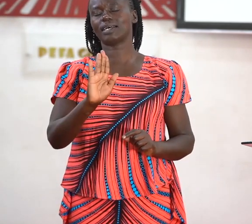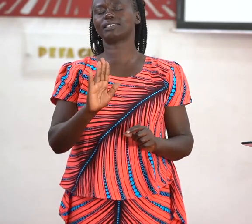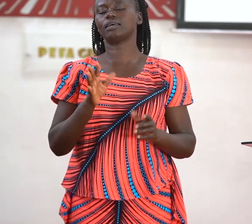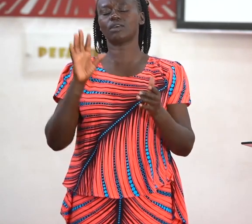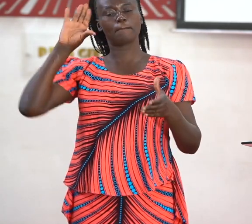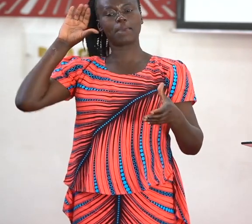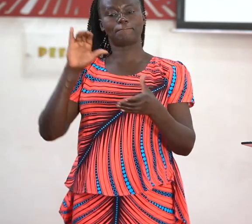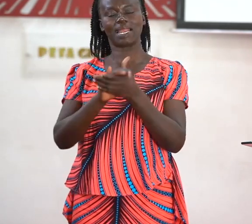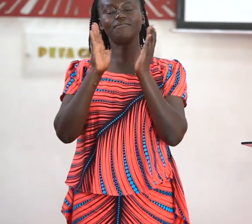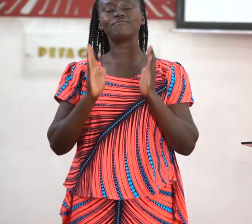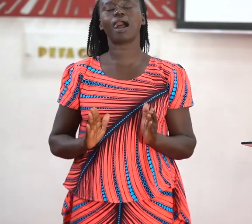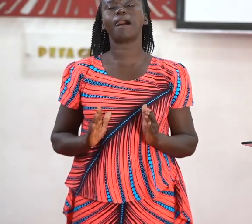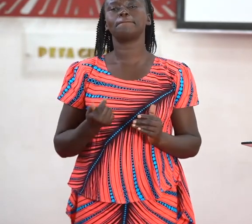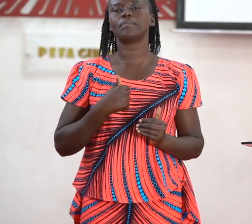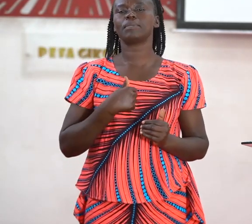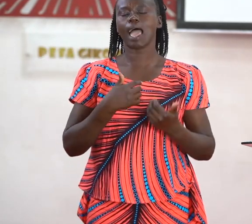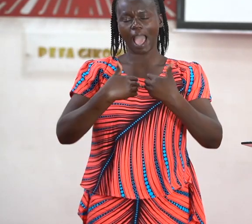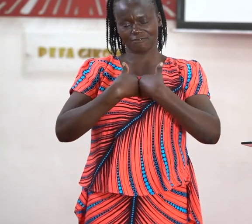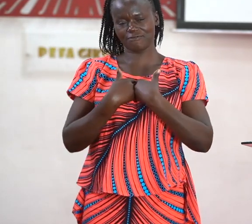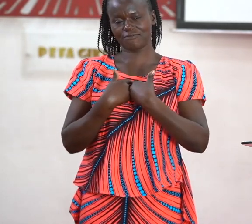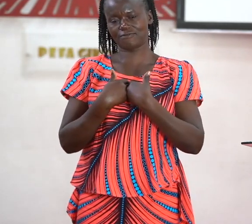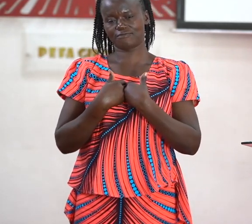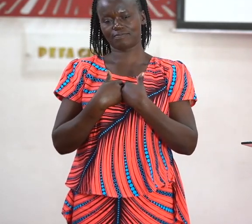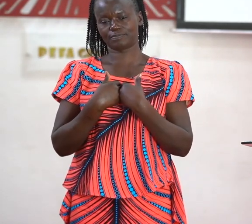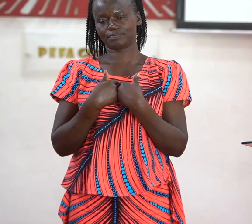believer. I have just